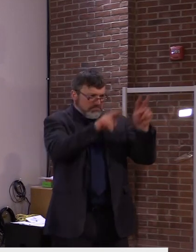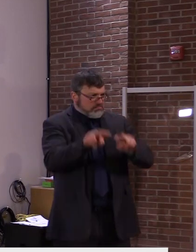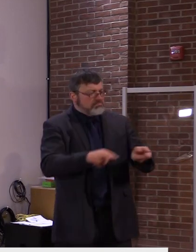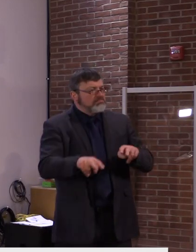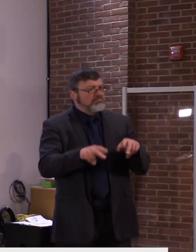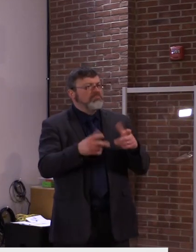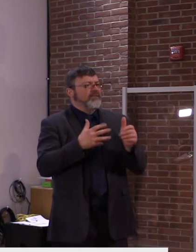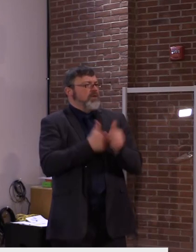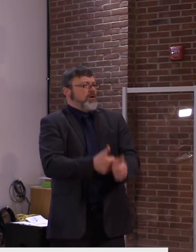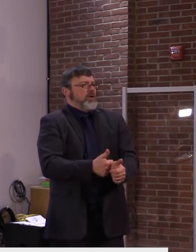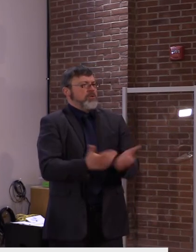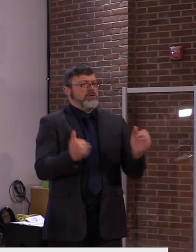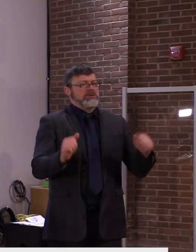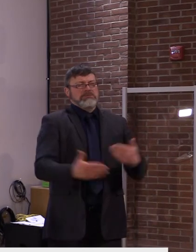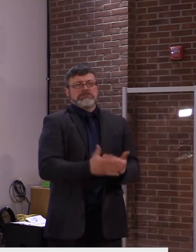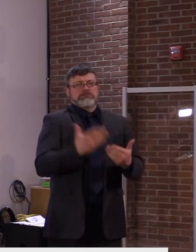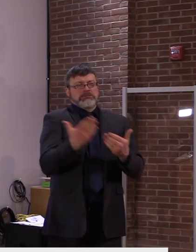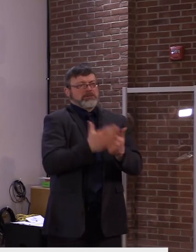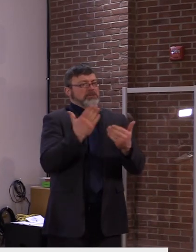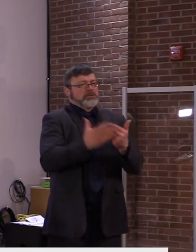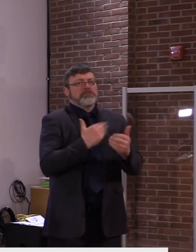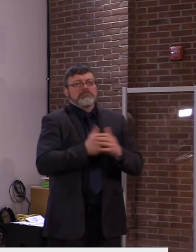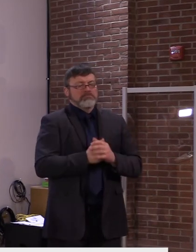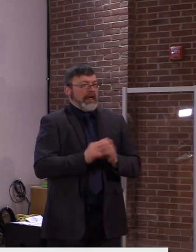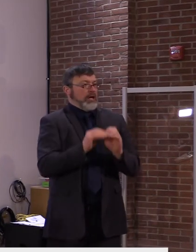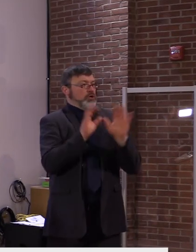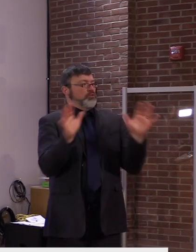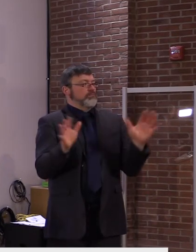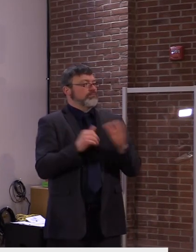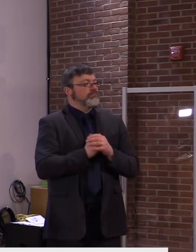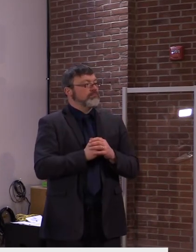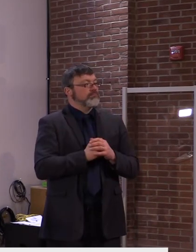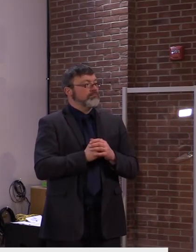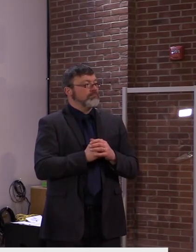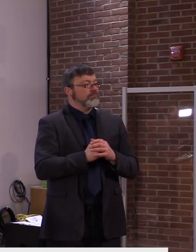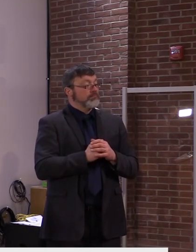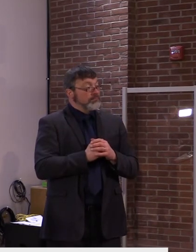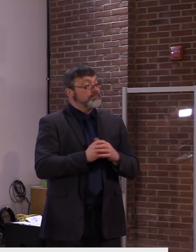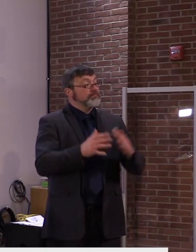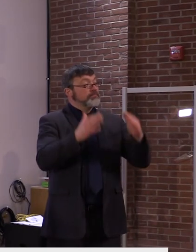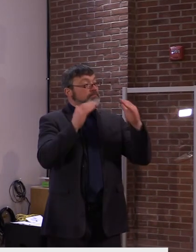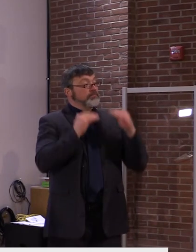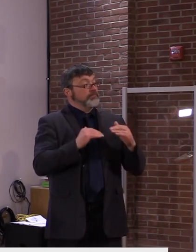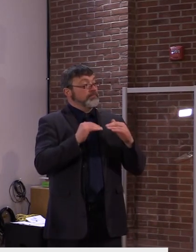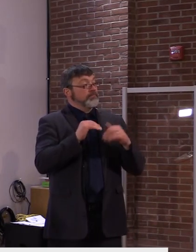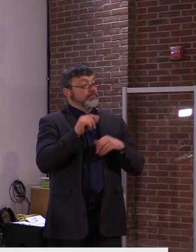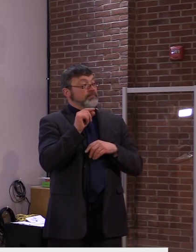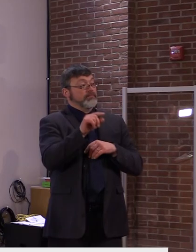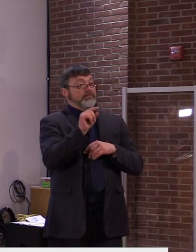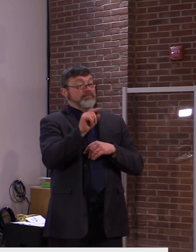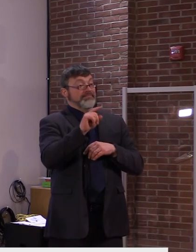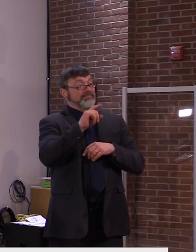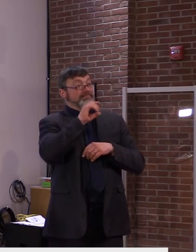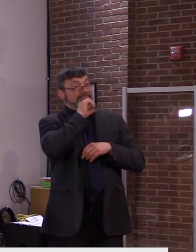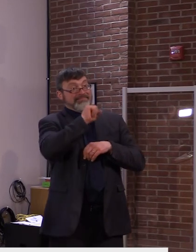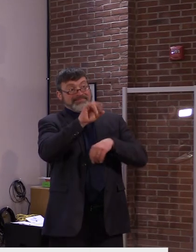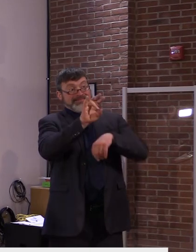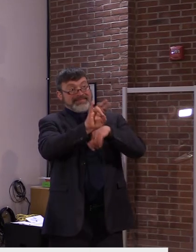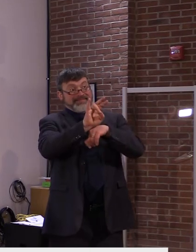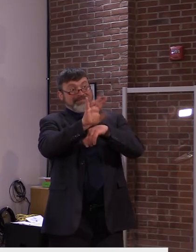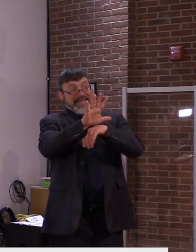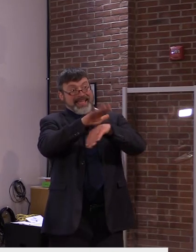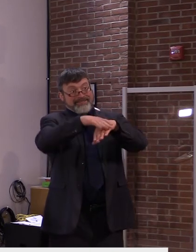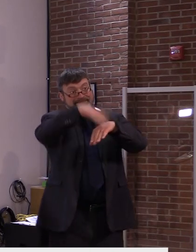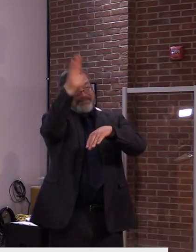still plenty of appointments available around the state. So if you haven't made an appointment yet, please call us, go